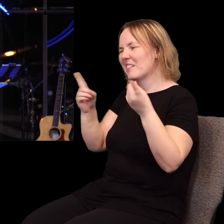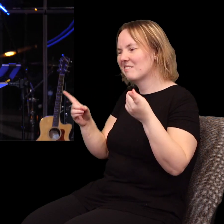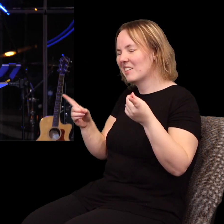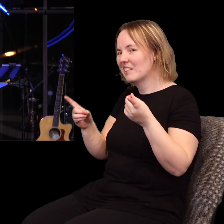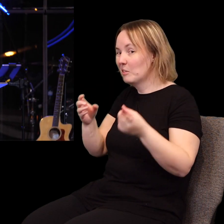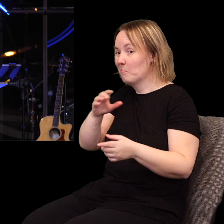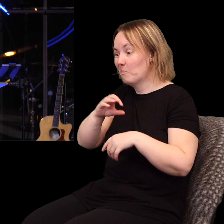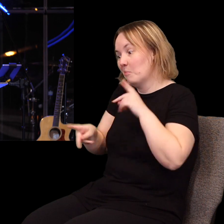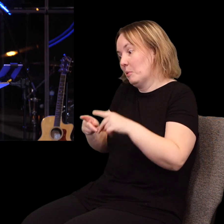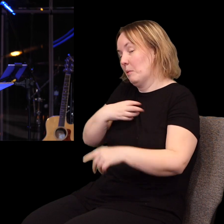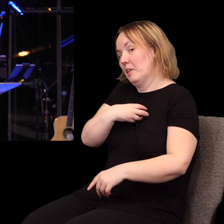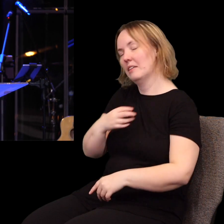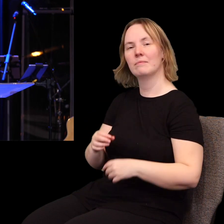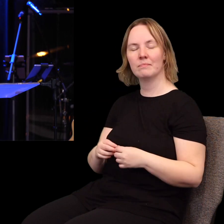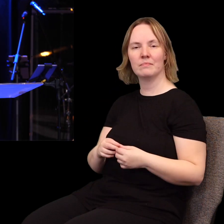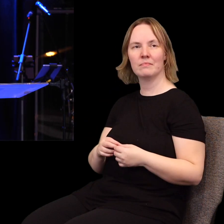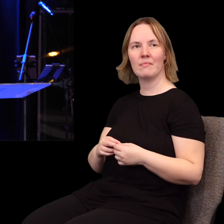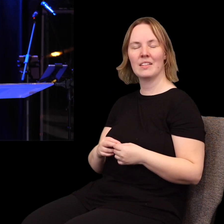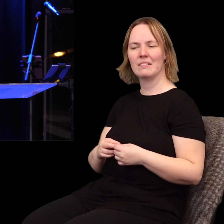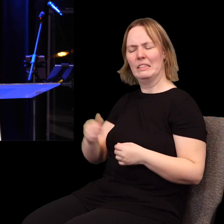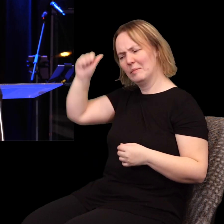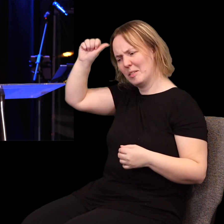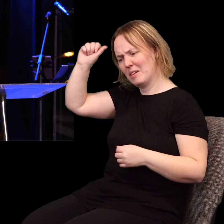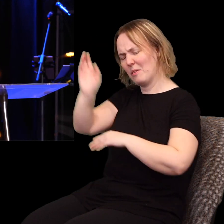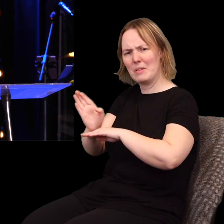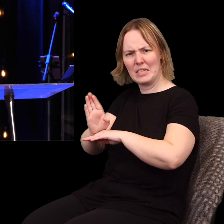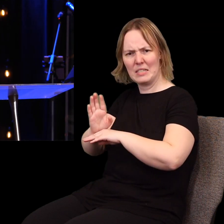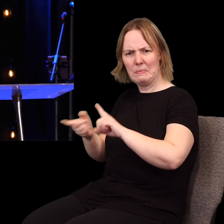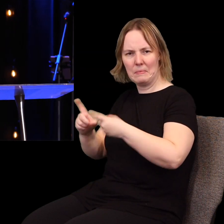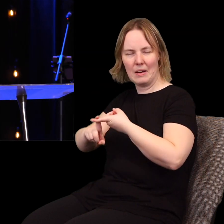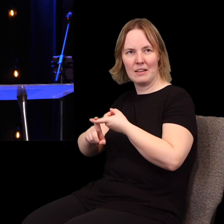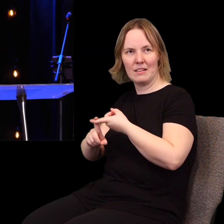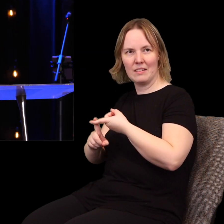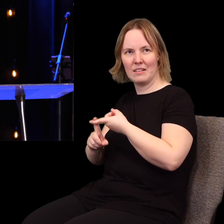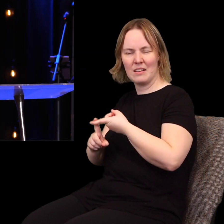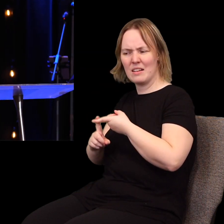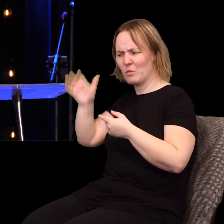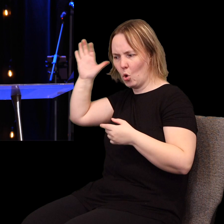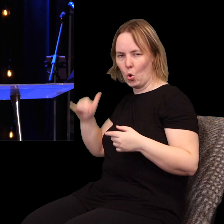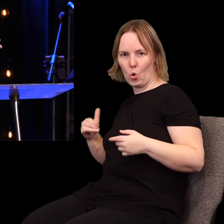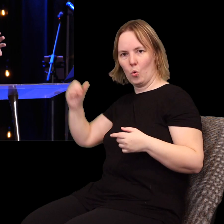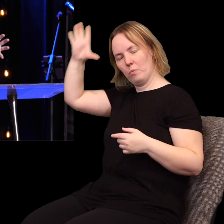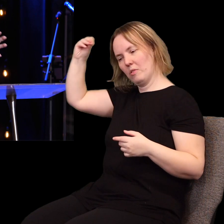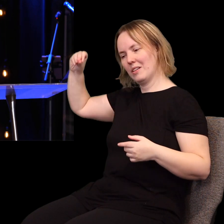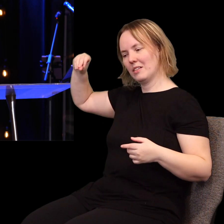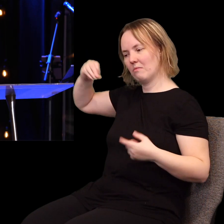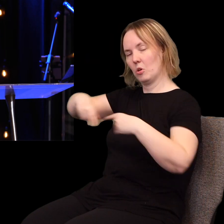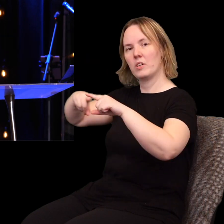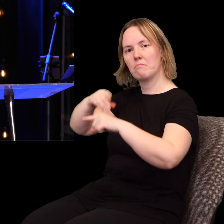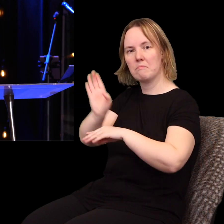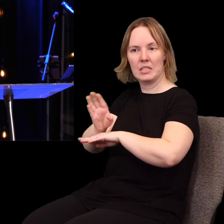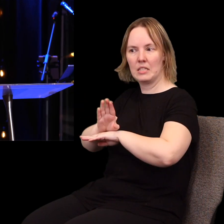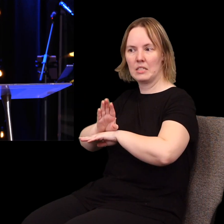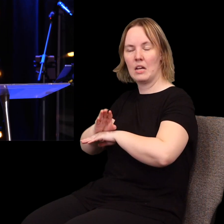But I didn't hear any complaints. It reminds me of a business friend I had a number of years ago back in Newfoundland. They called him the Golden Boy. He would go into businesses and turn